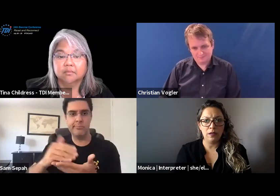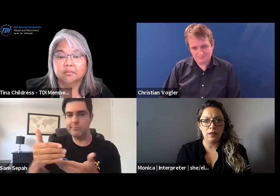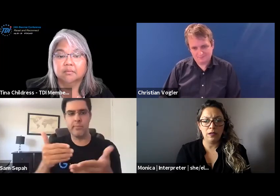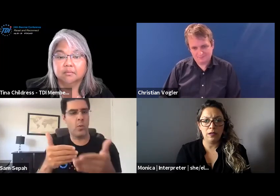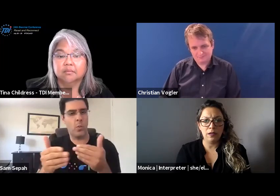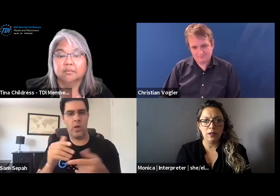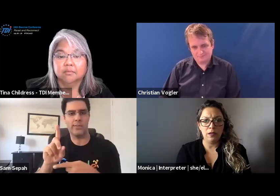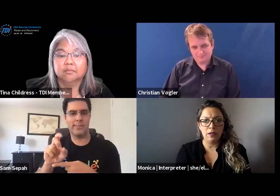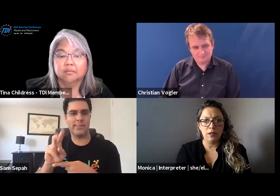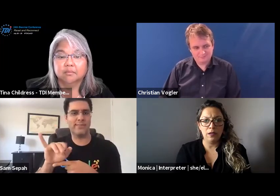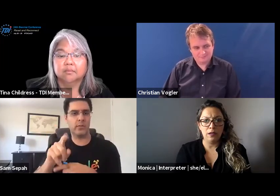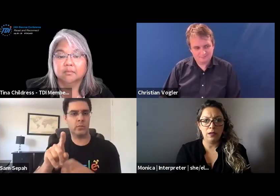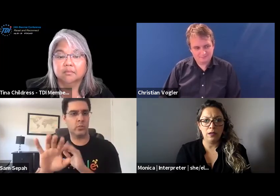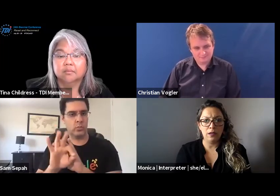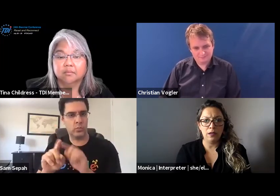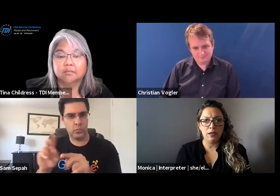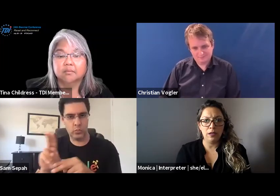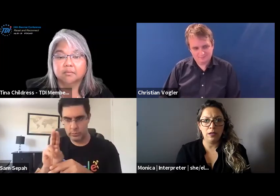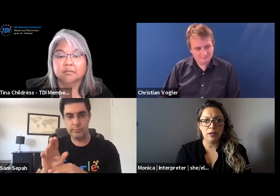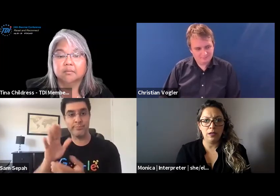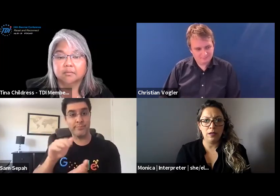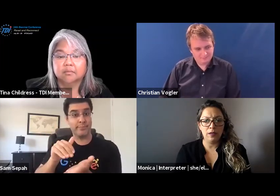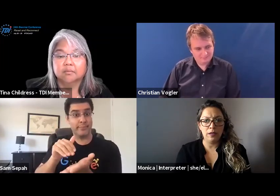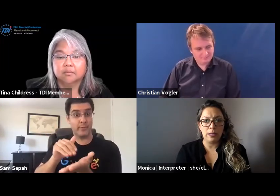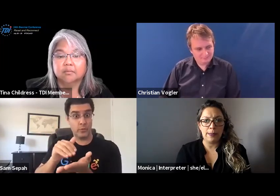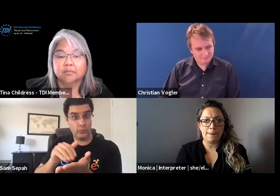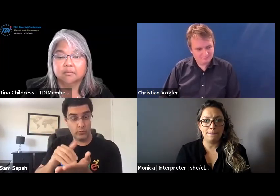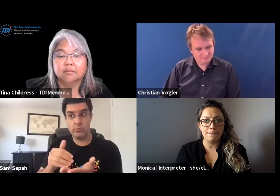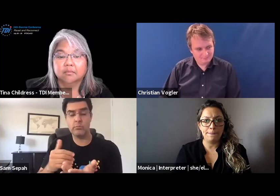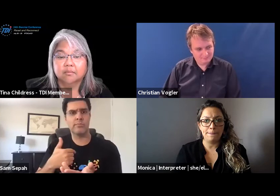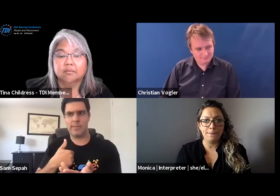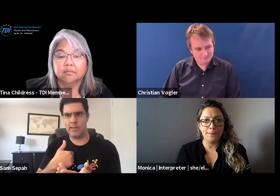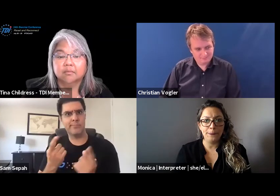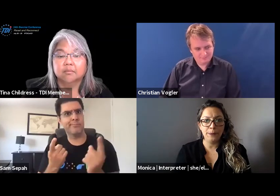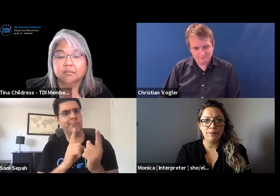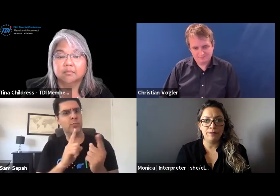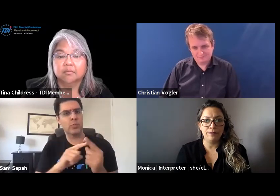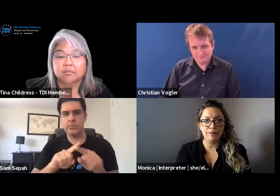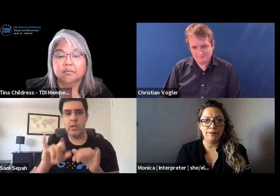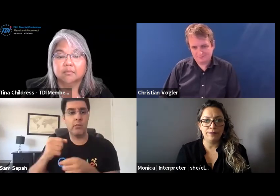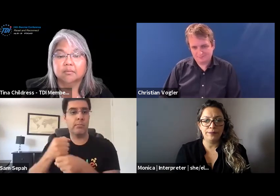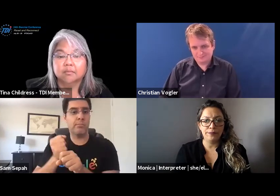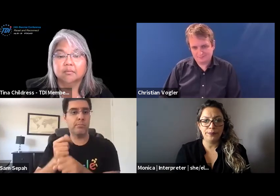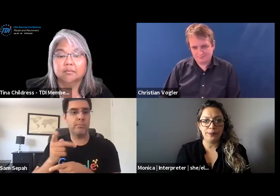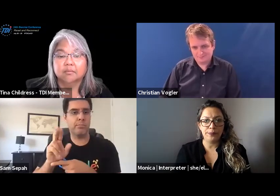experience on a mobile device or a laptop or whatever device you're choosing to use. Oftentimes we'll go up